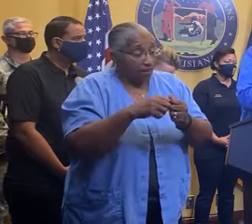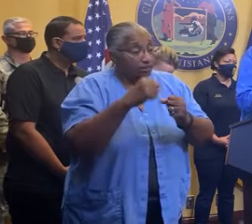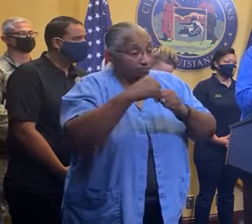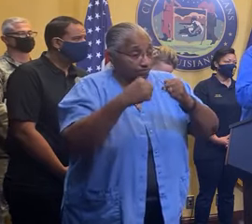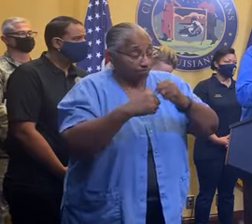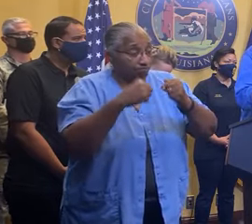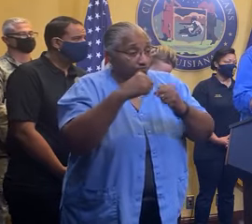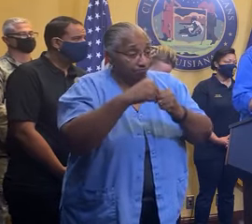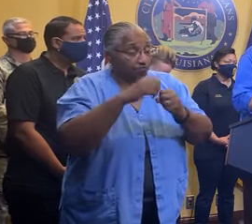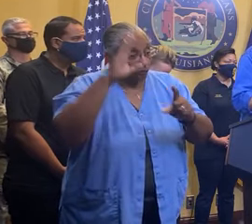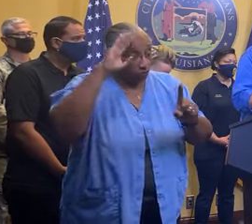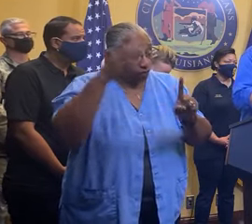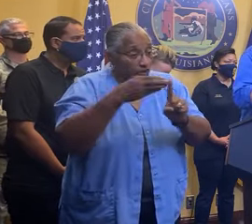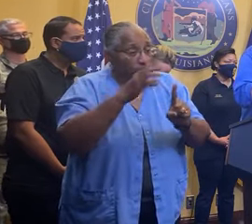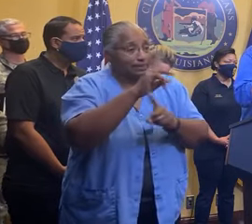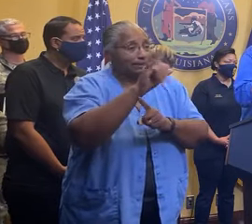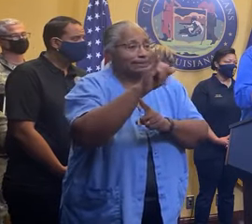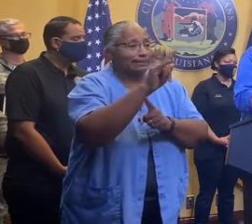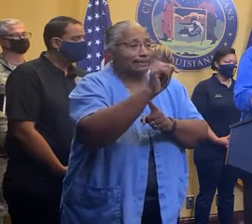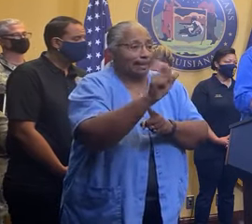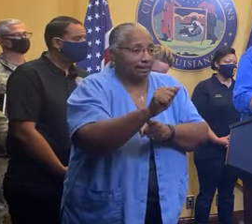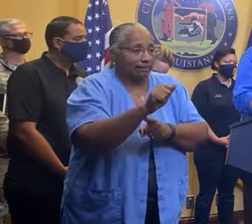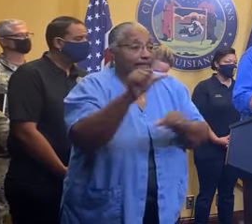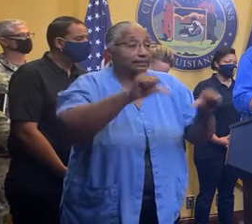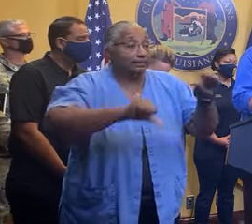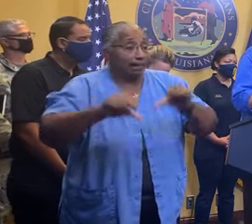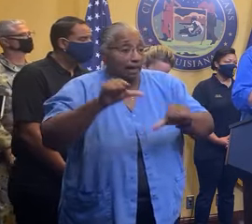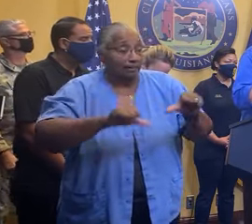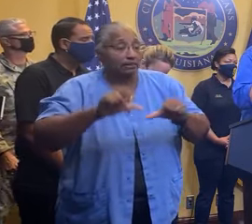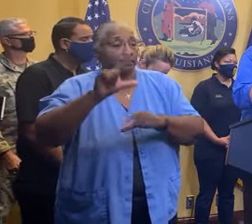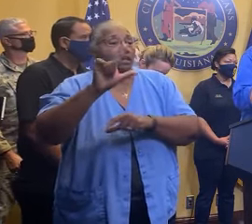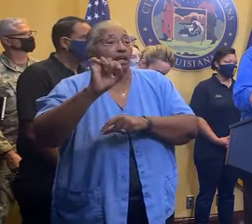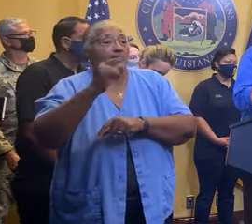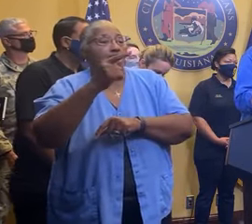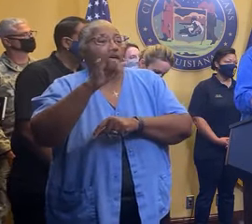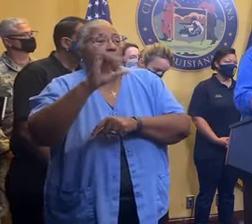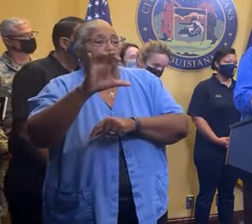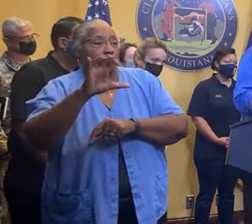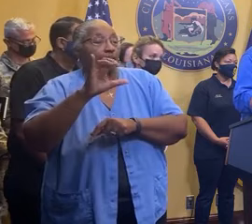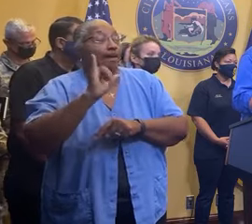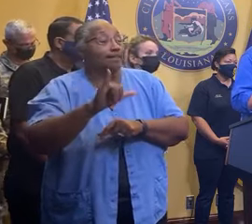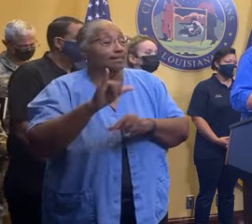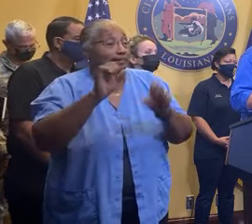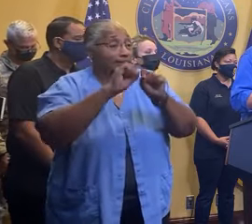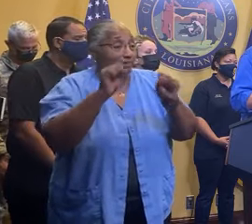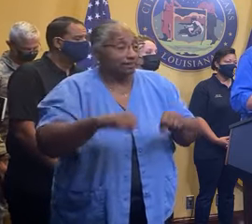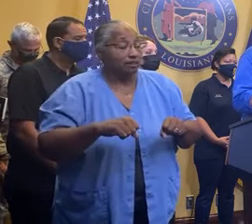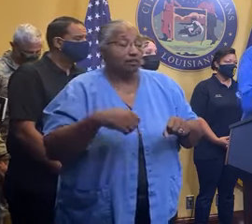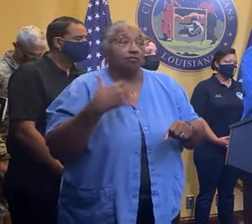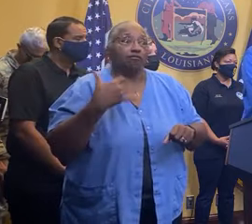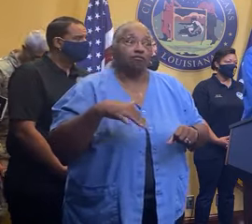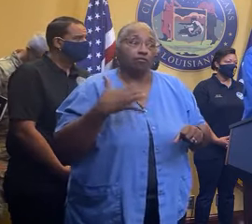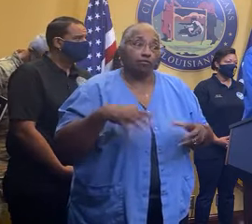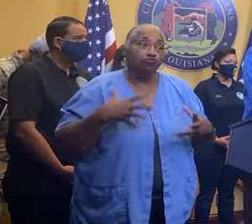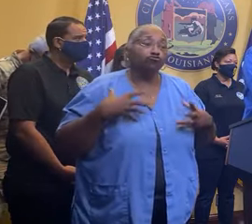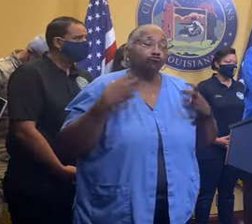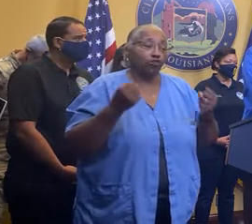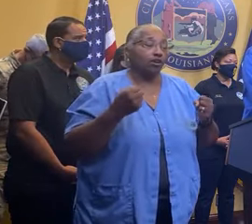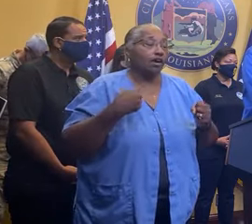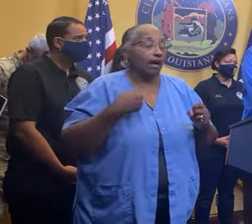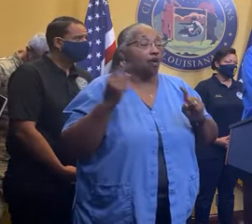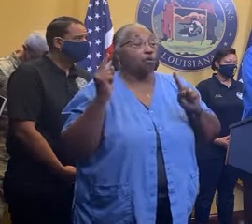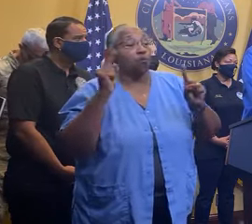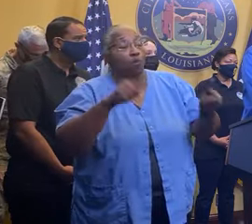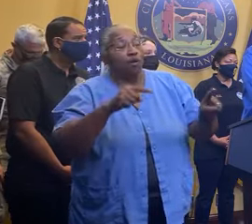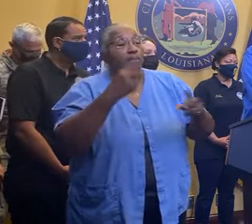data, science, and logic. And that system is incredibly strong. I've been to the Netherlands, I've seen